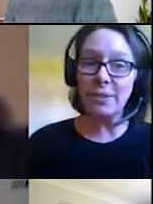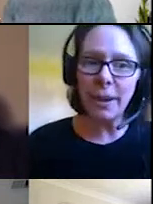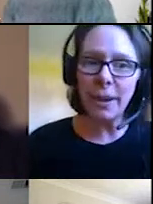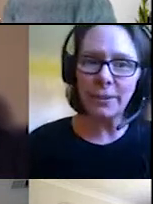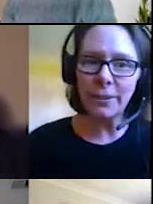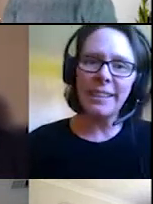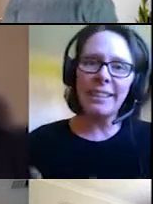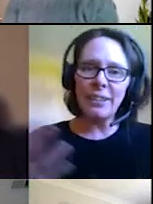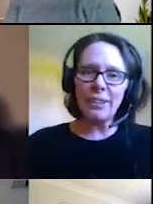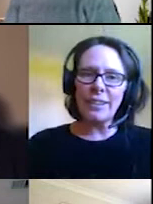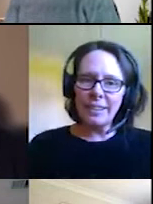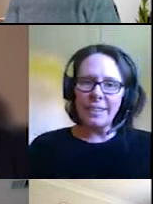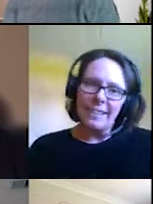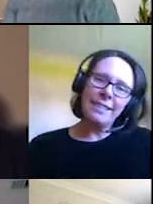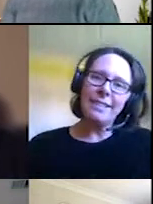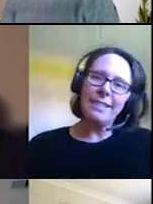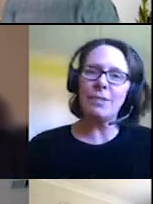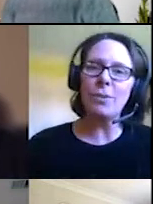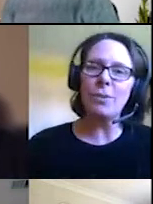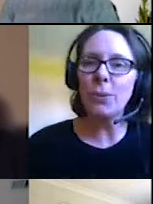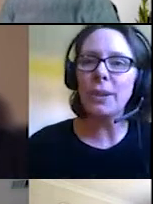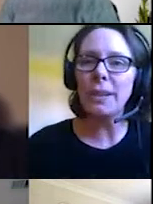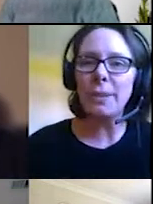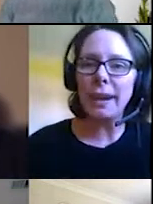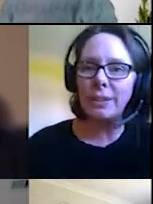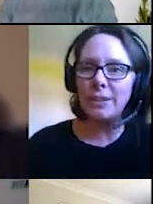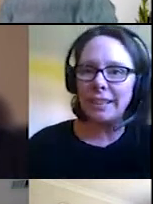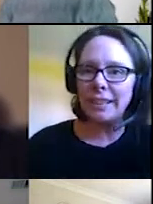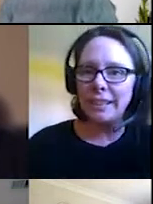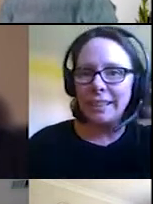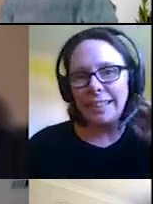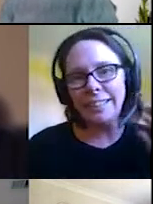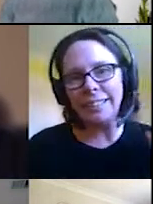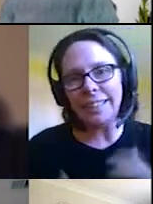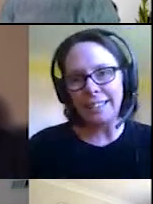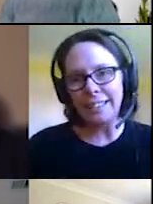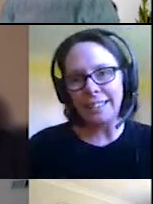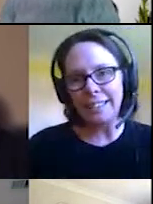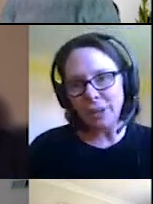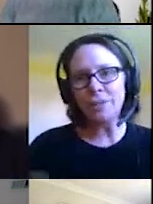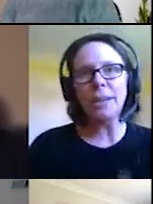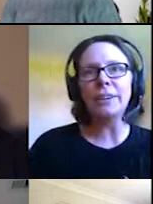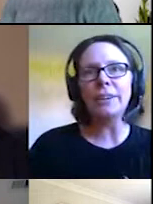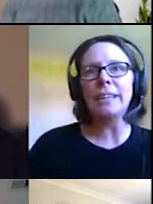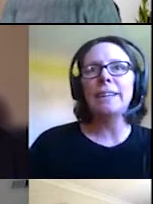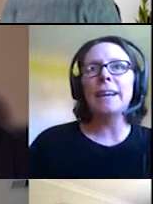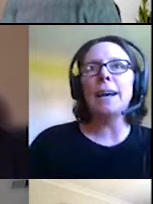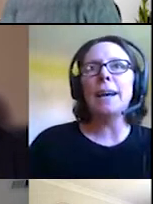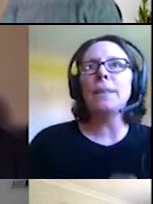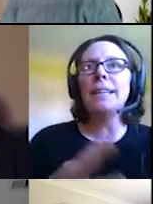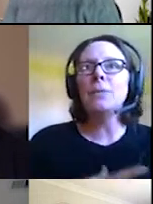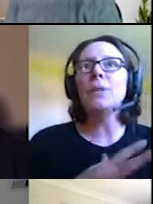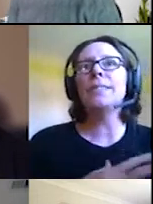there's gesture in there as well. This is what we're talking about, using things in that interactive